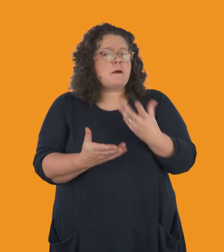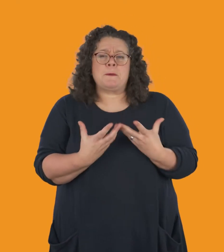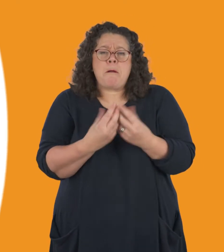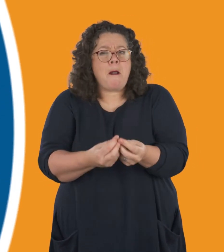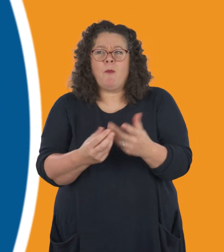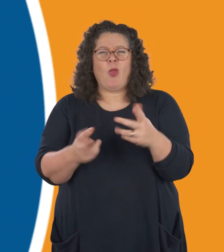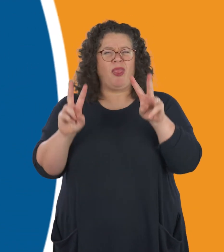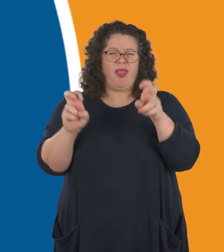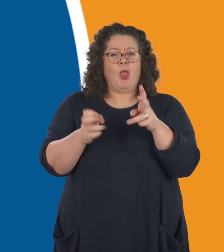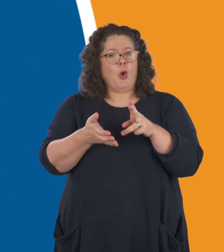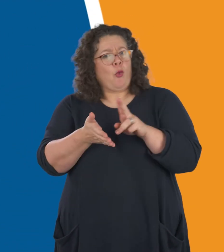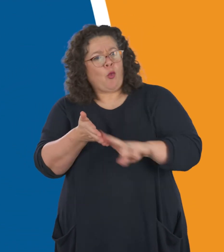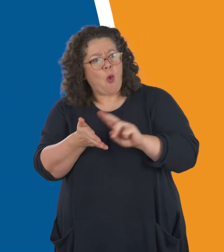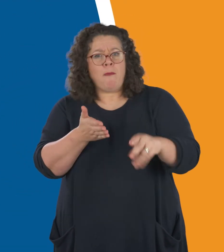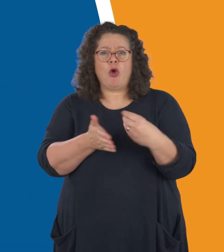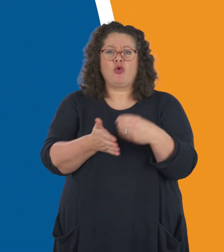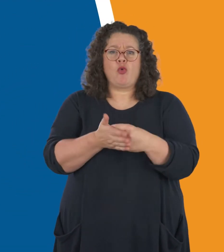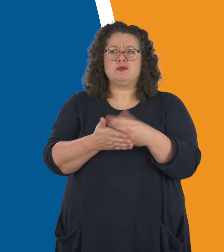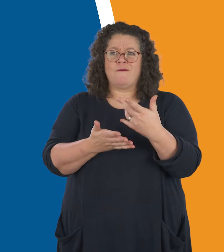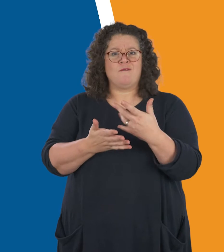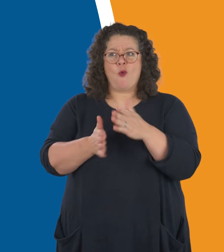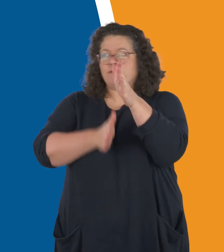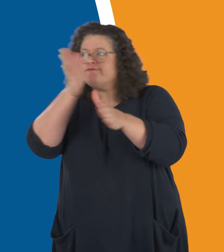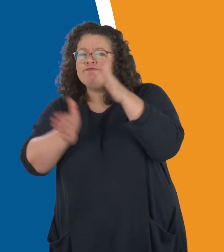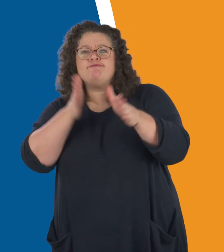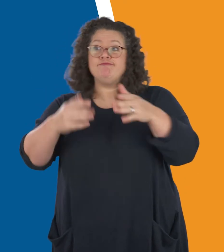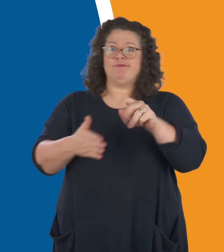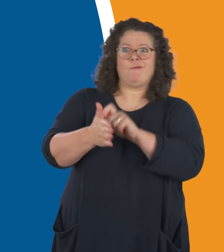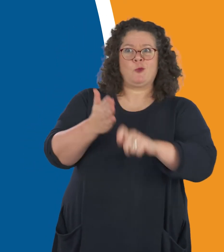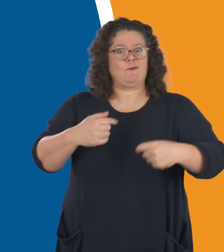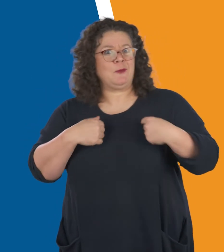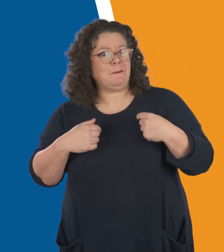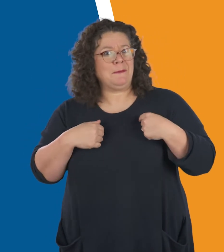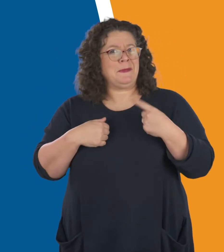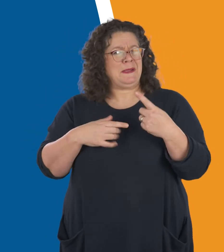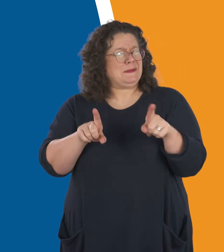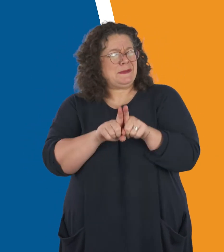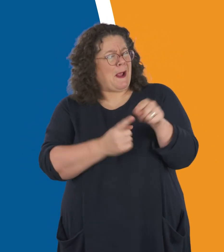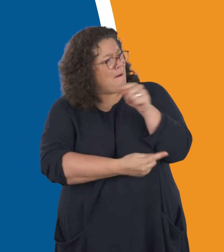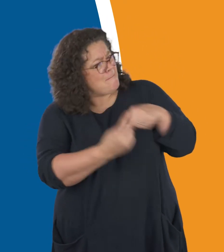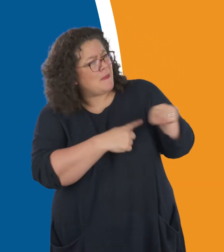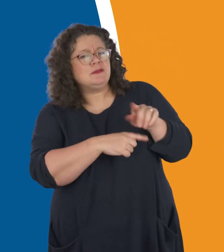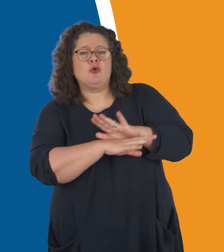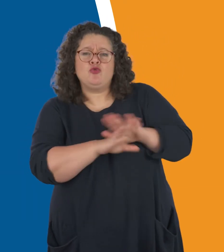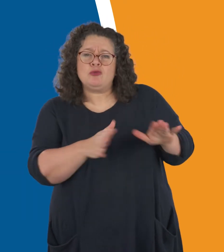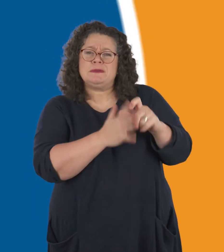The fund cannot assist you with the normal costs of campaigning that would be incurred by a non-disabled candidate.